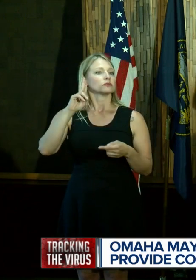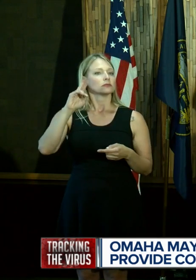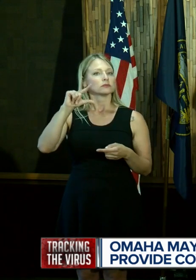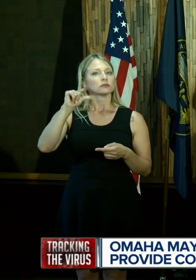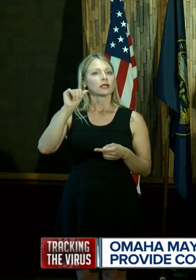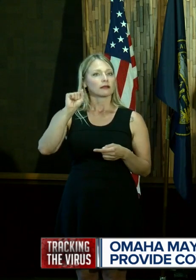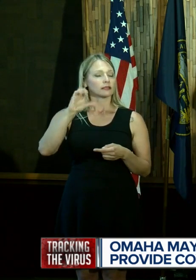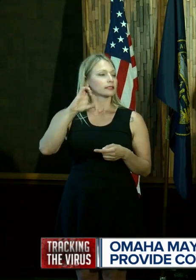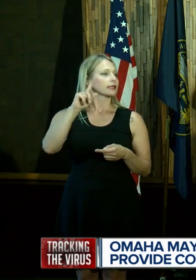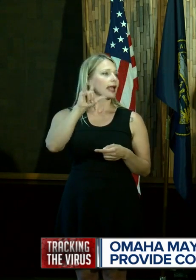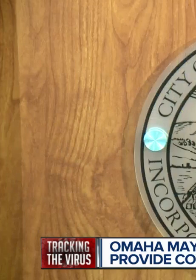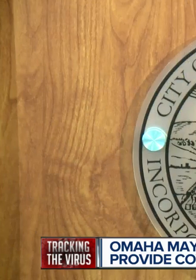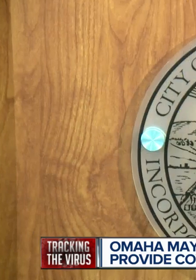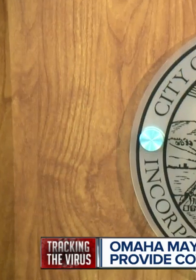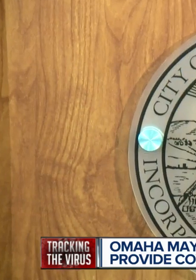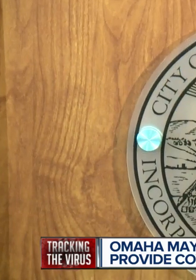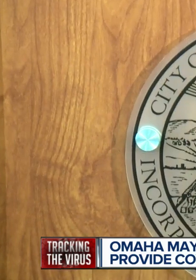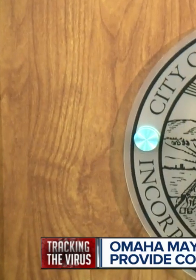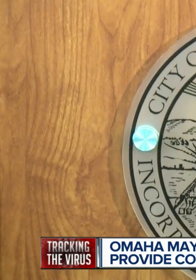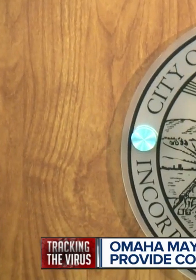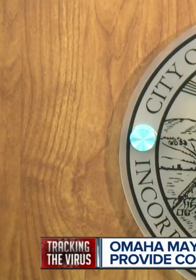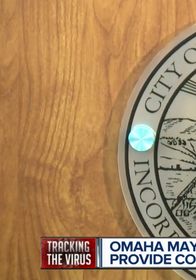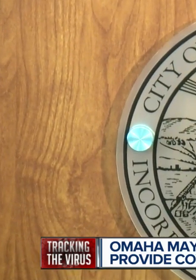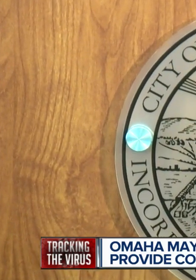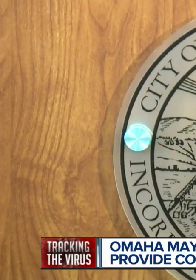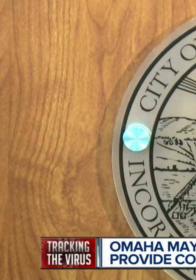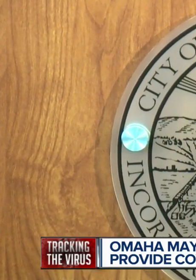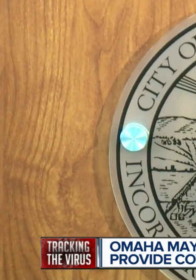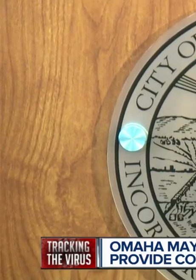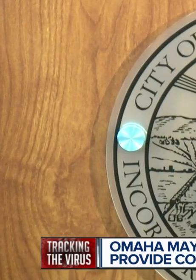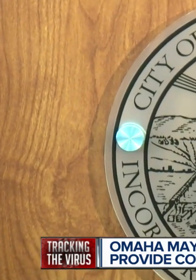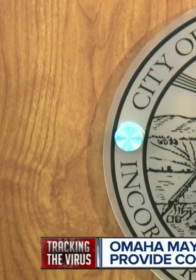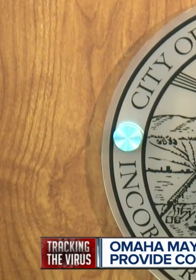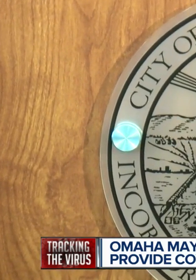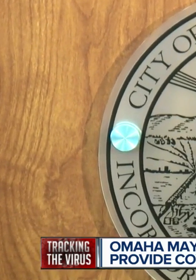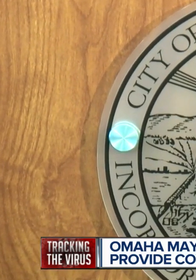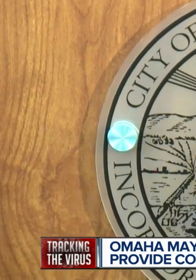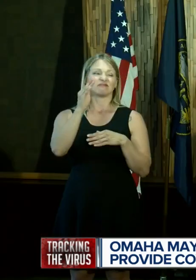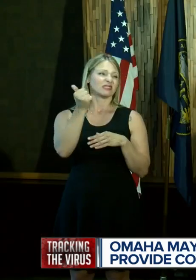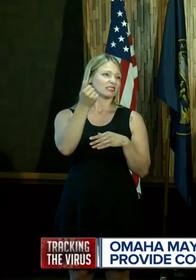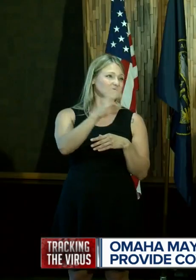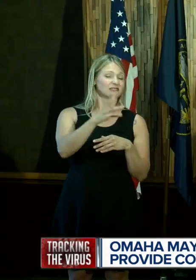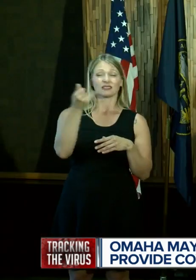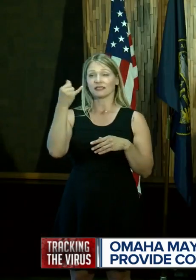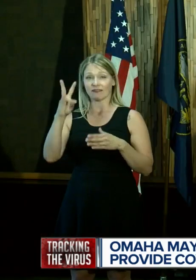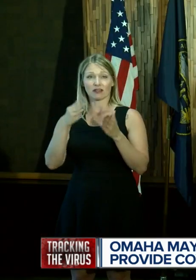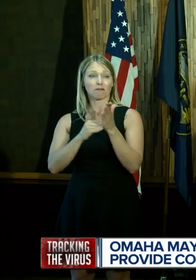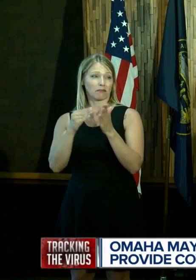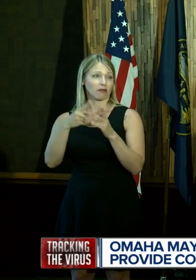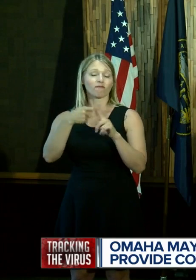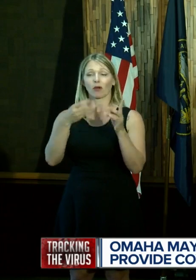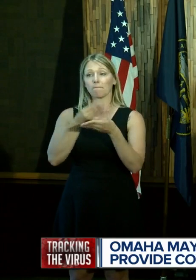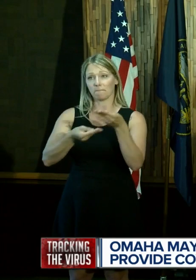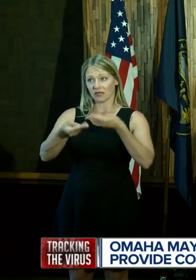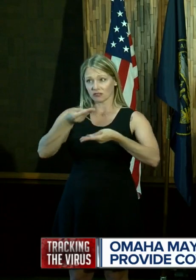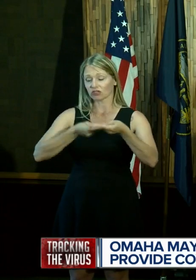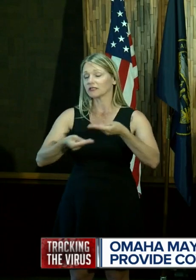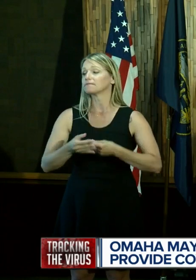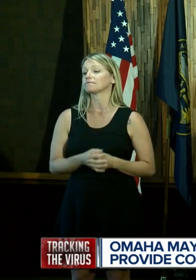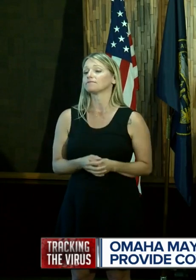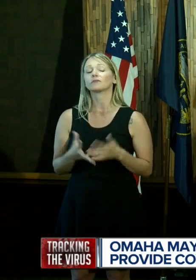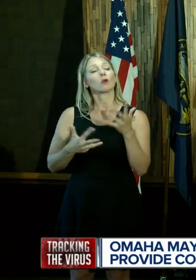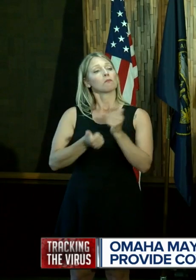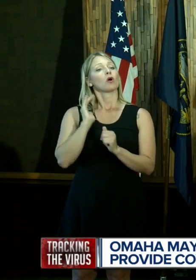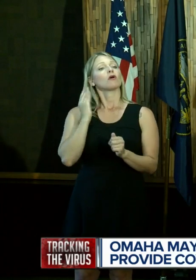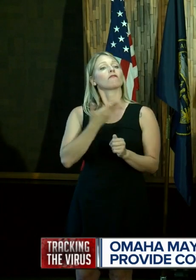County and the state of Nebraska. The city is still under a hiring freeze and reducing overtime. Most of our part-time employees have been